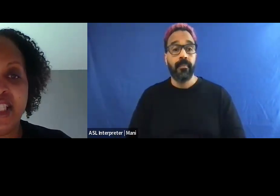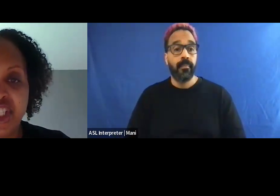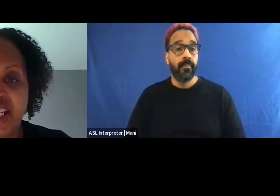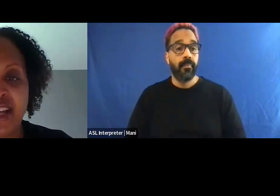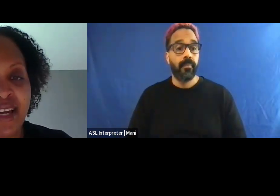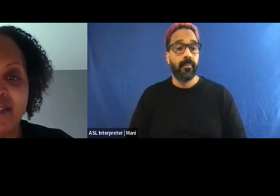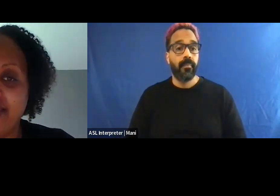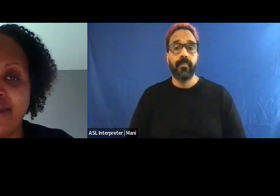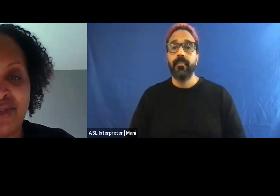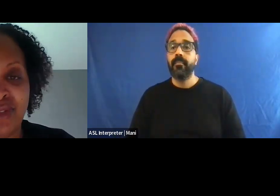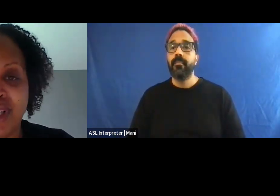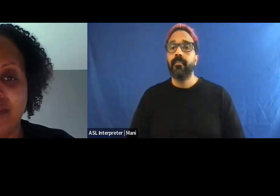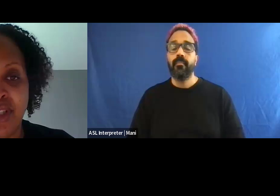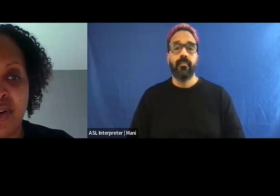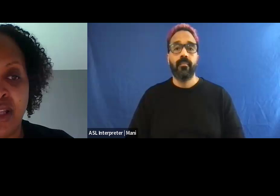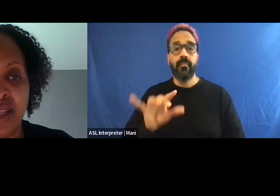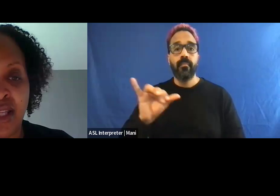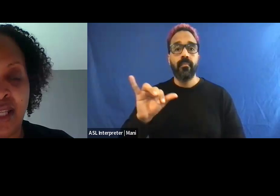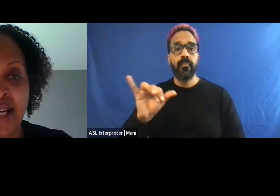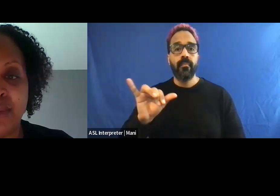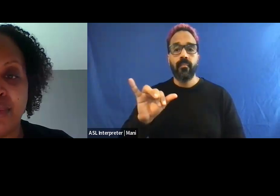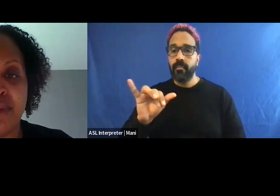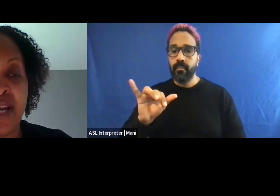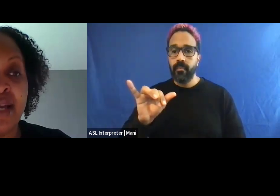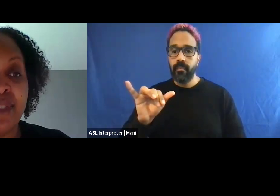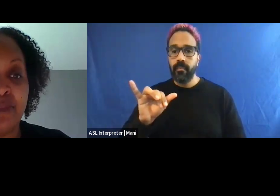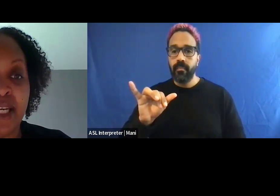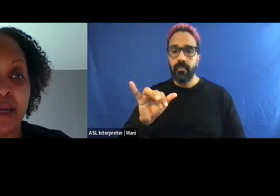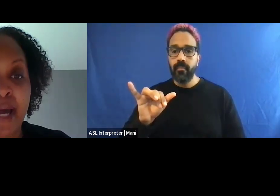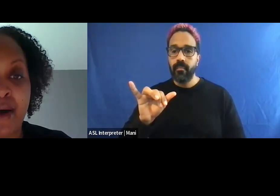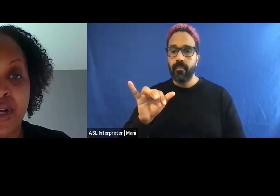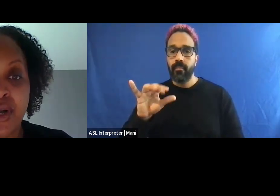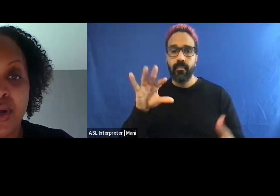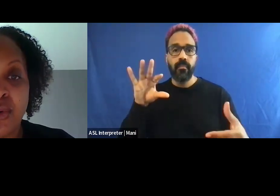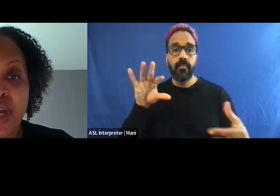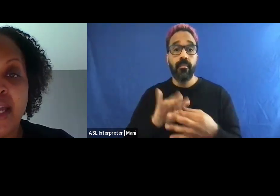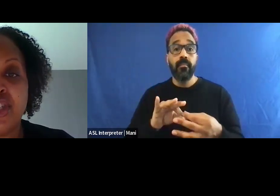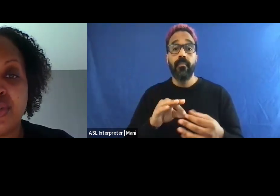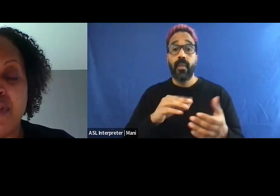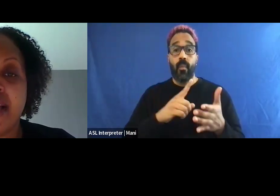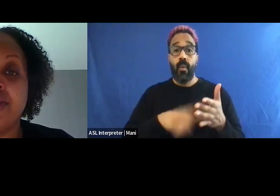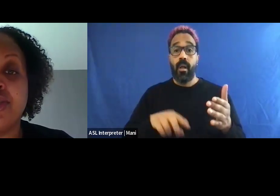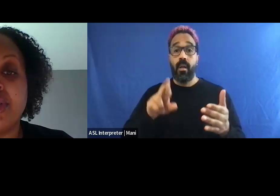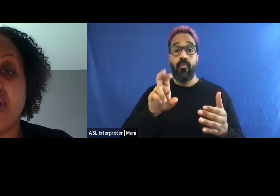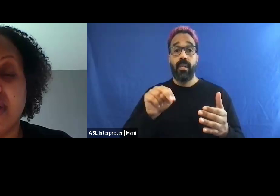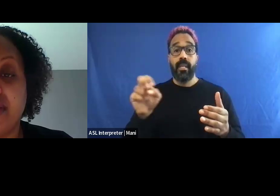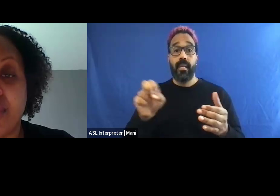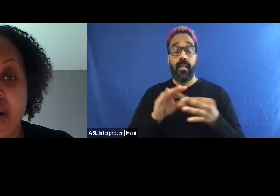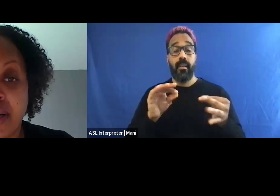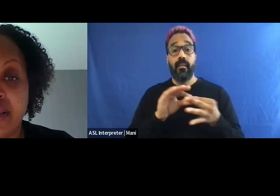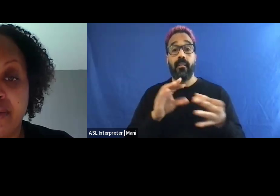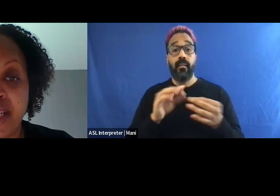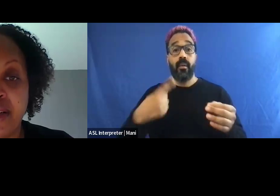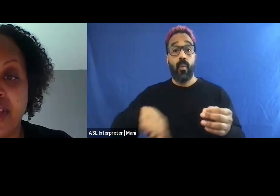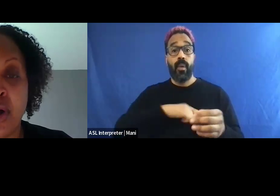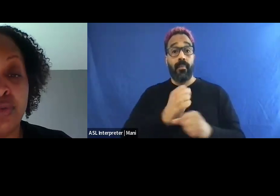In addition, and this is, aligning with what Renee was speaking about, we ensure that consumers are leading the